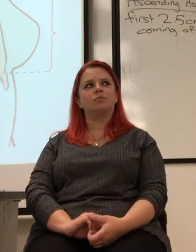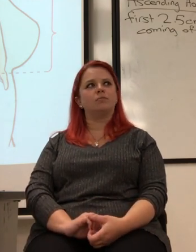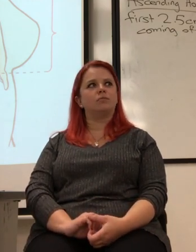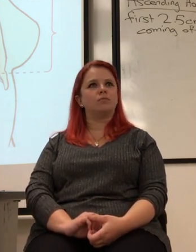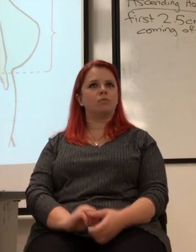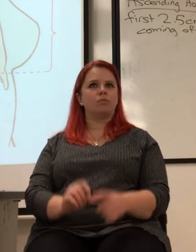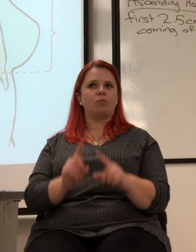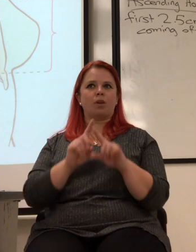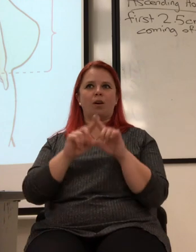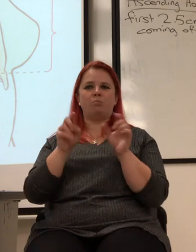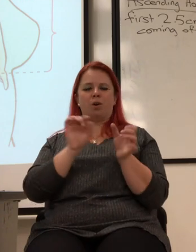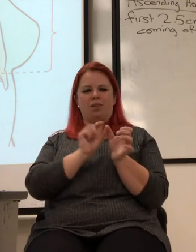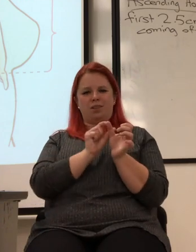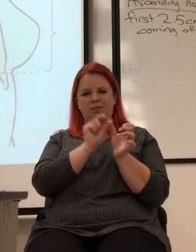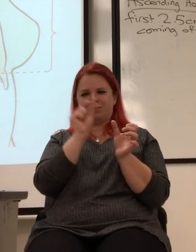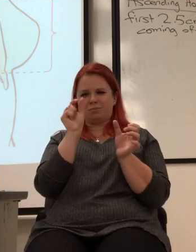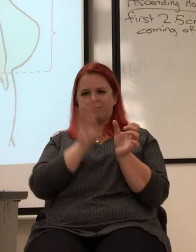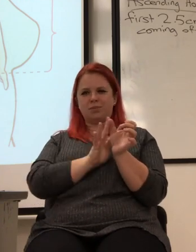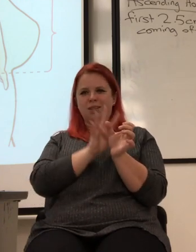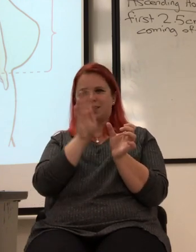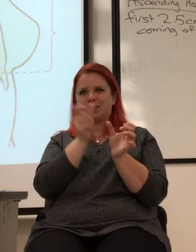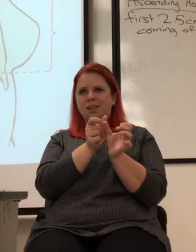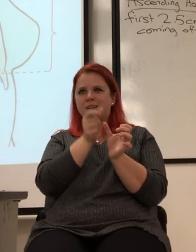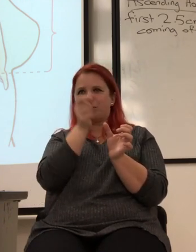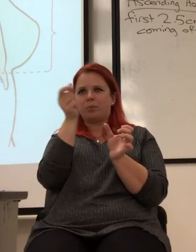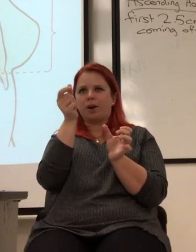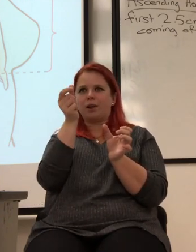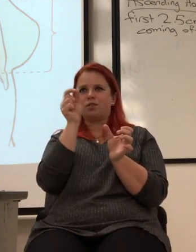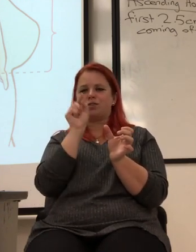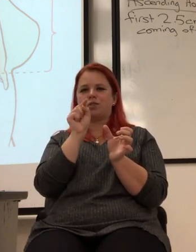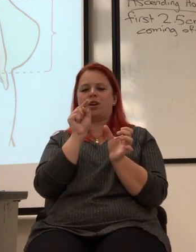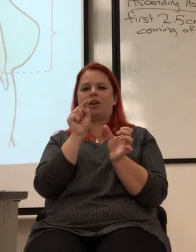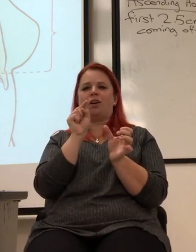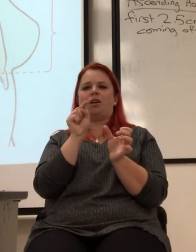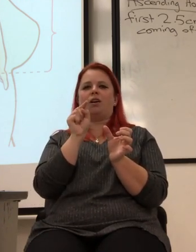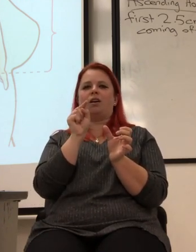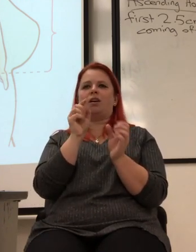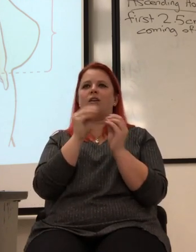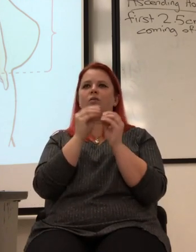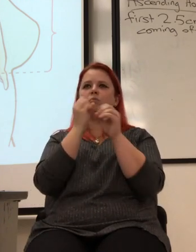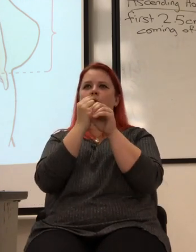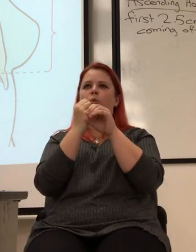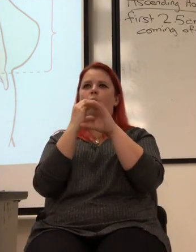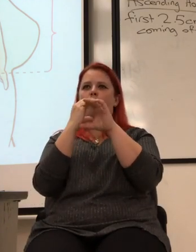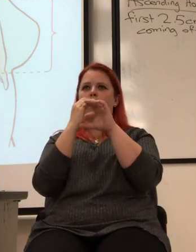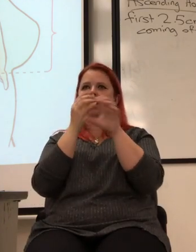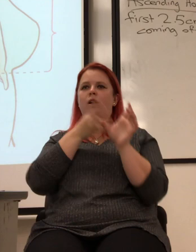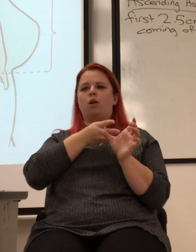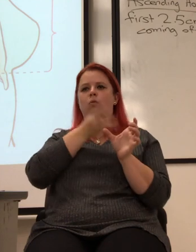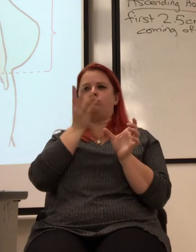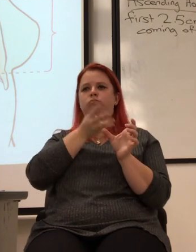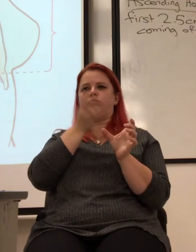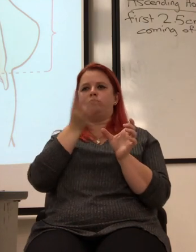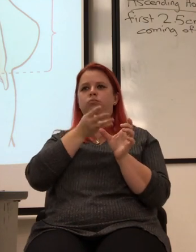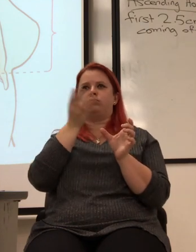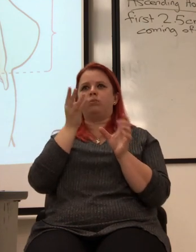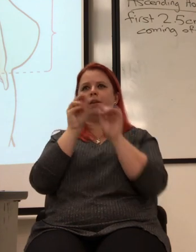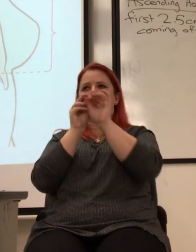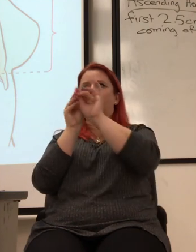but this little branch, if the branch is open, blood flows out to the